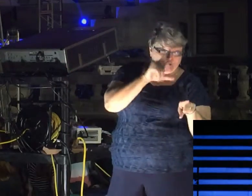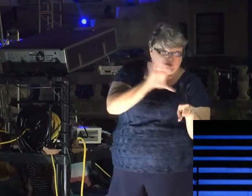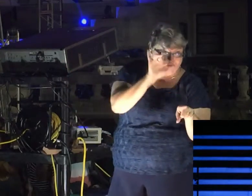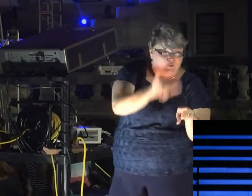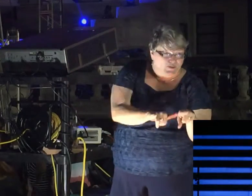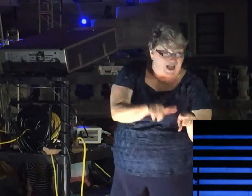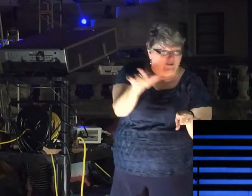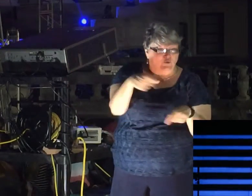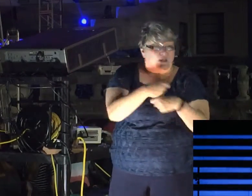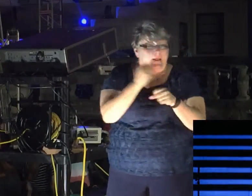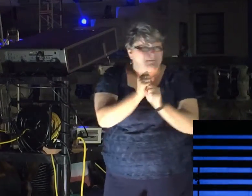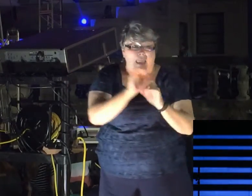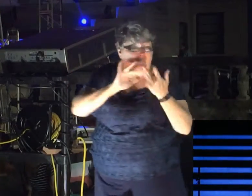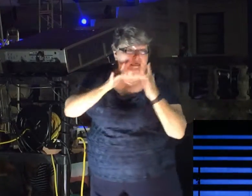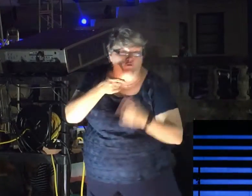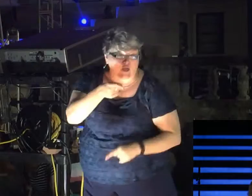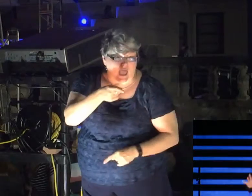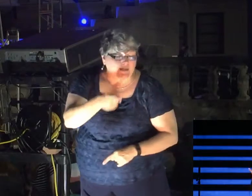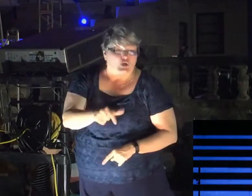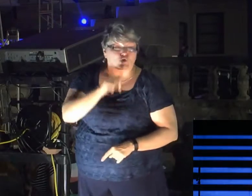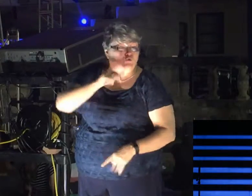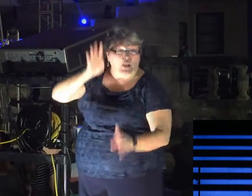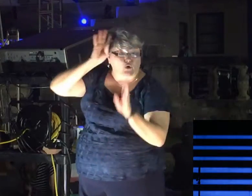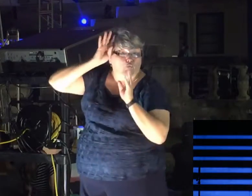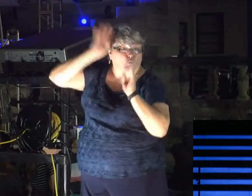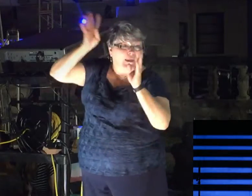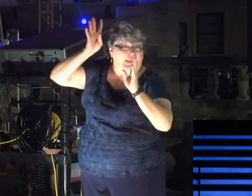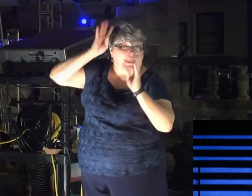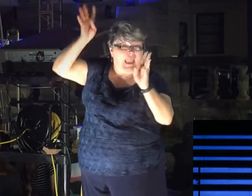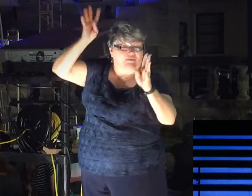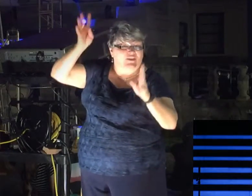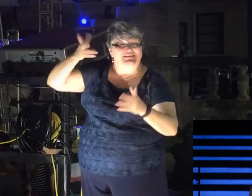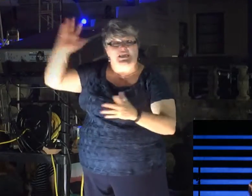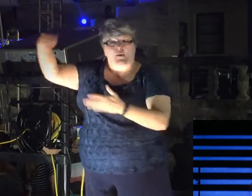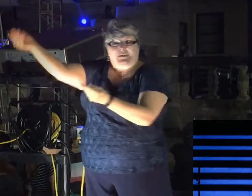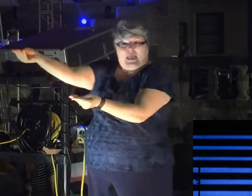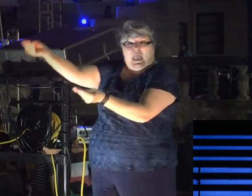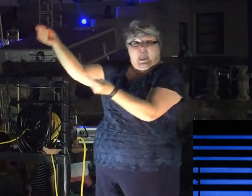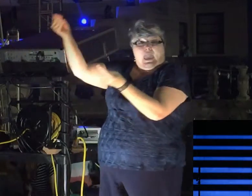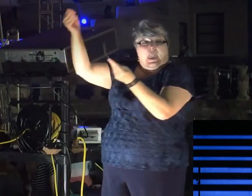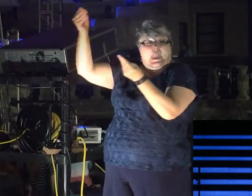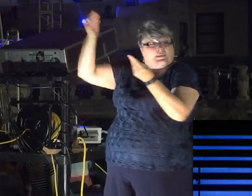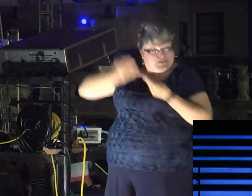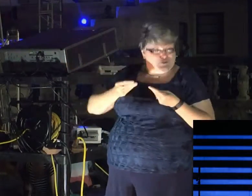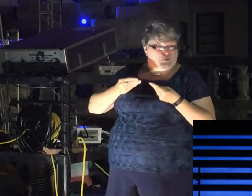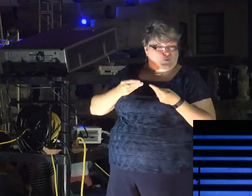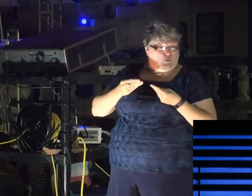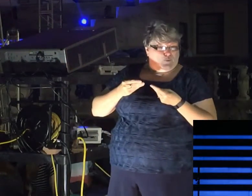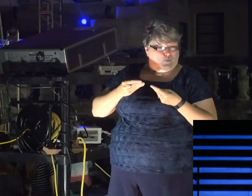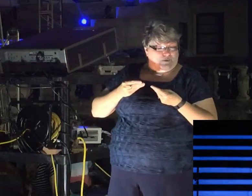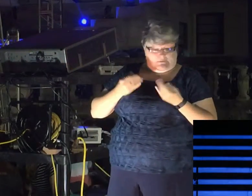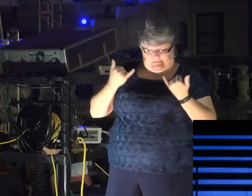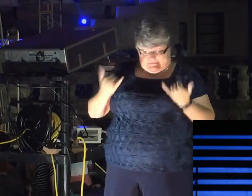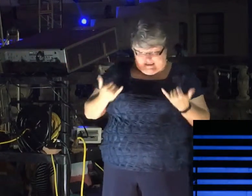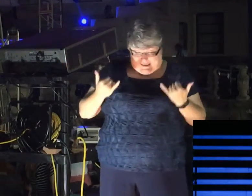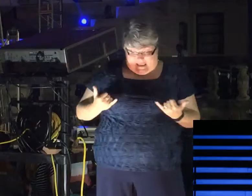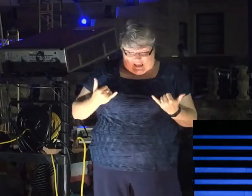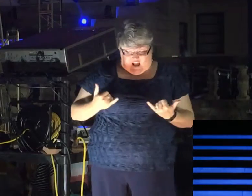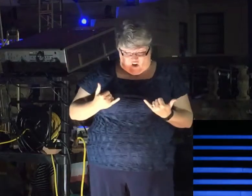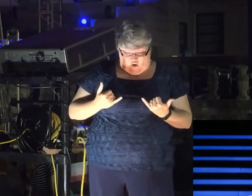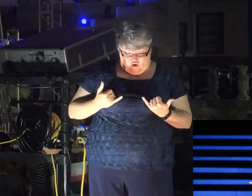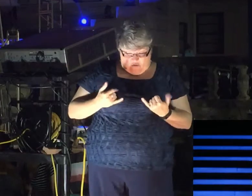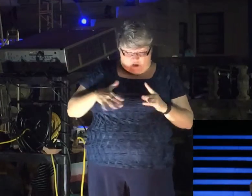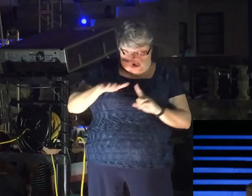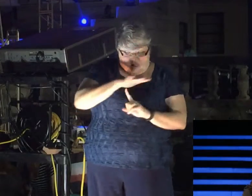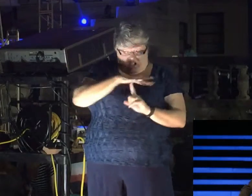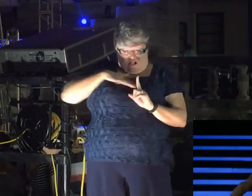that. You didn't make the internet. You didn't create this stuff. It was handed to you, and